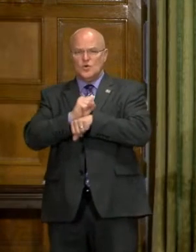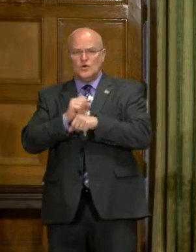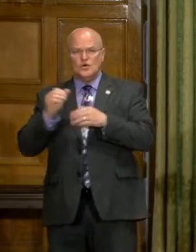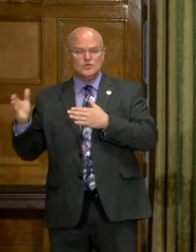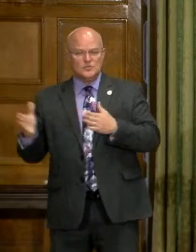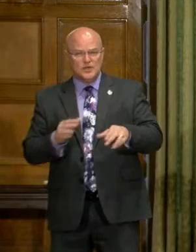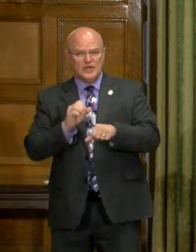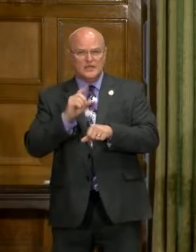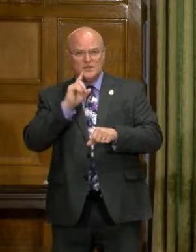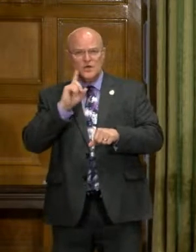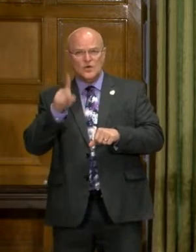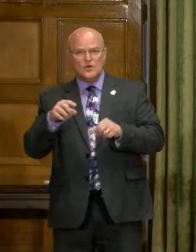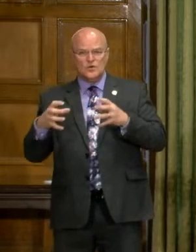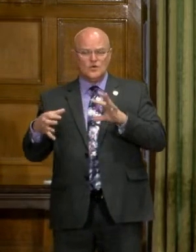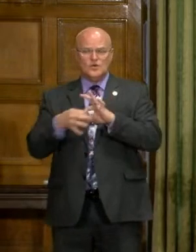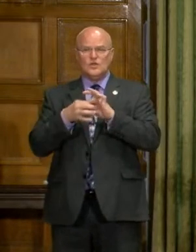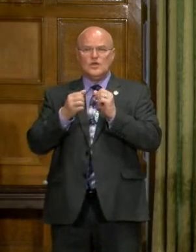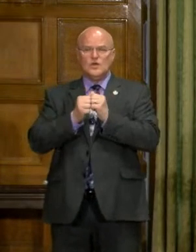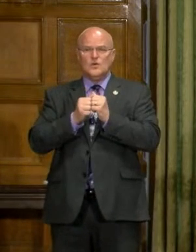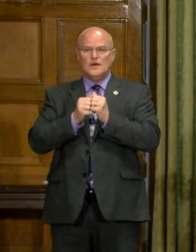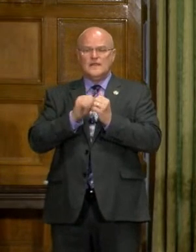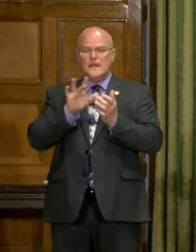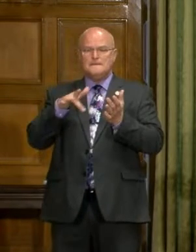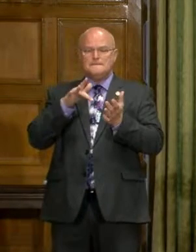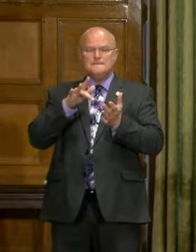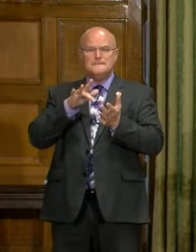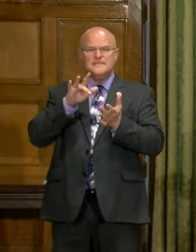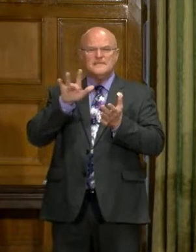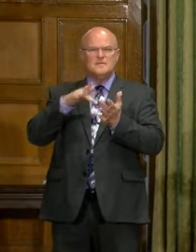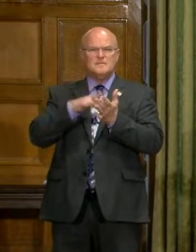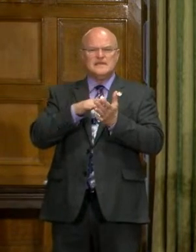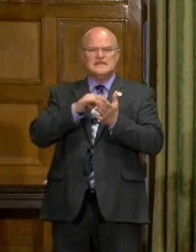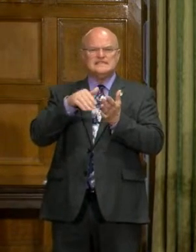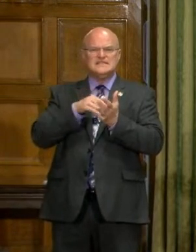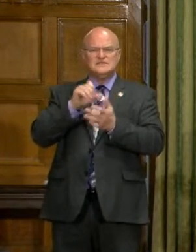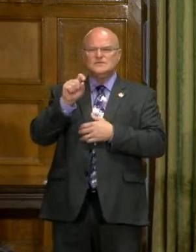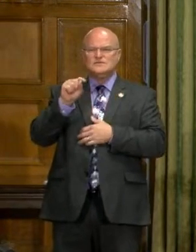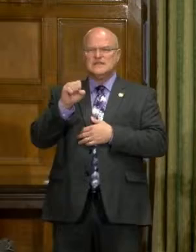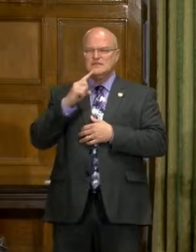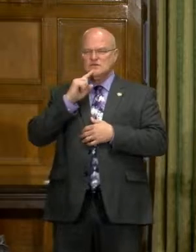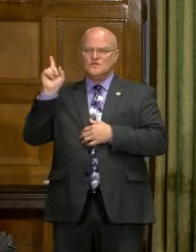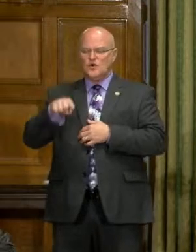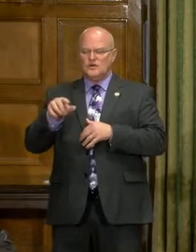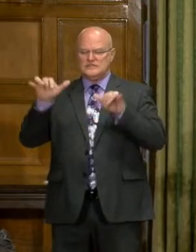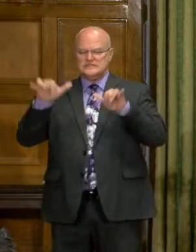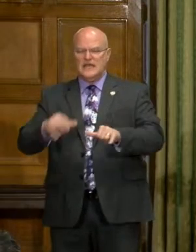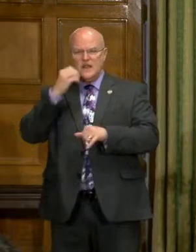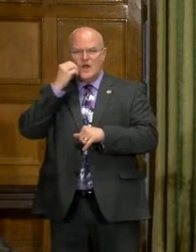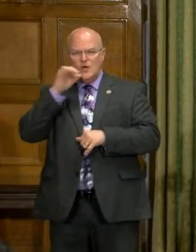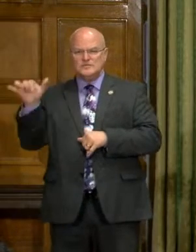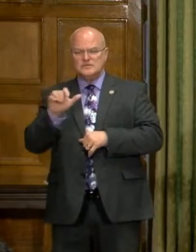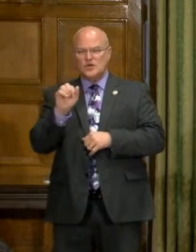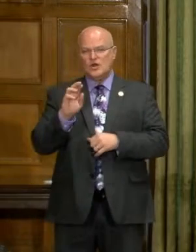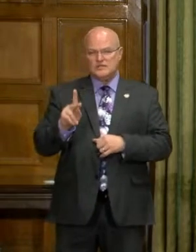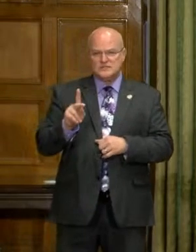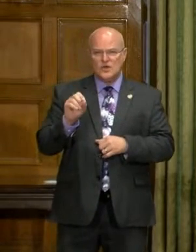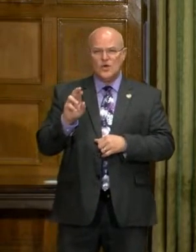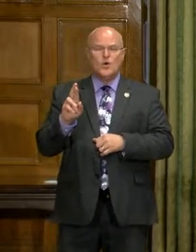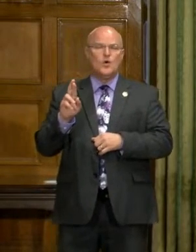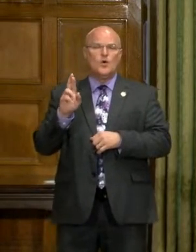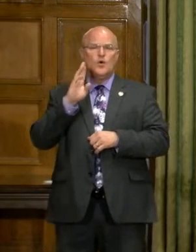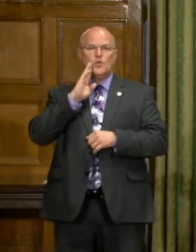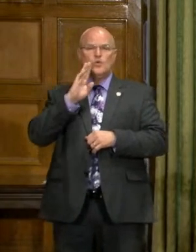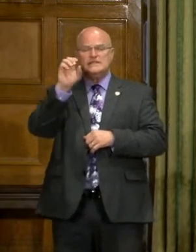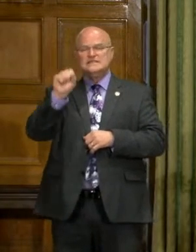you plan to work in coalition with mid-central states which have deployed stay-at-home directives similar to Arkansas, or